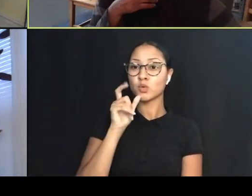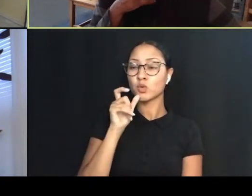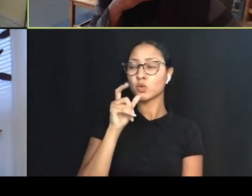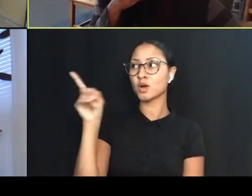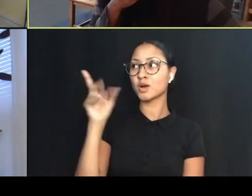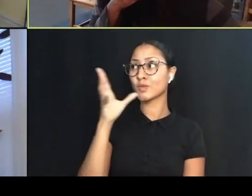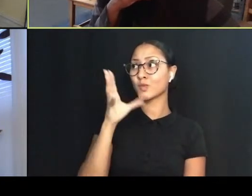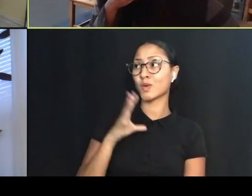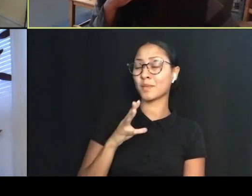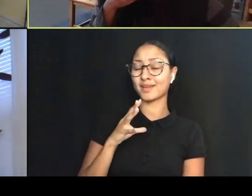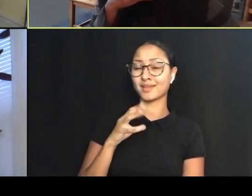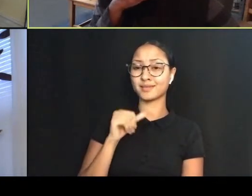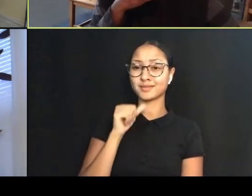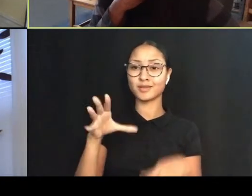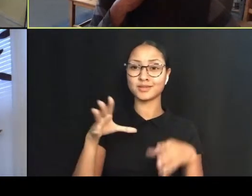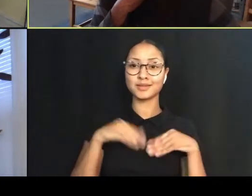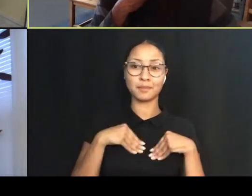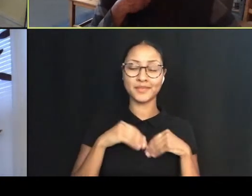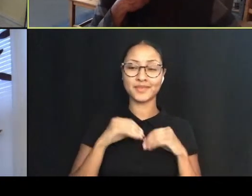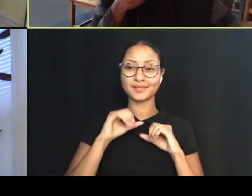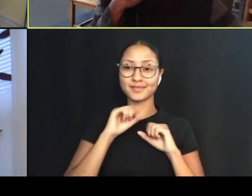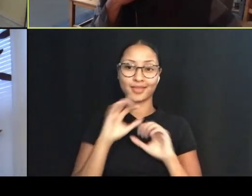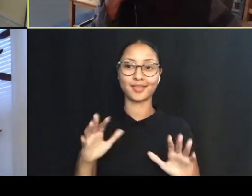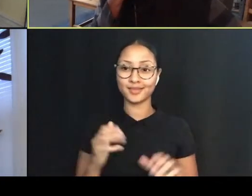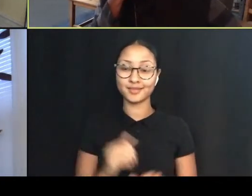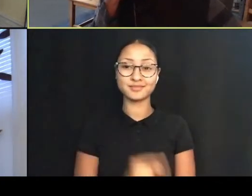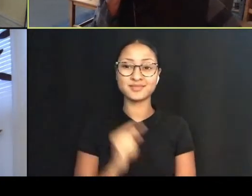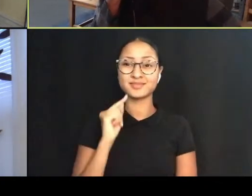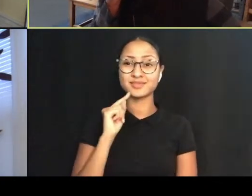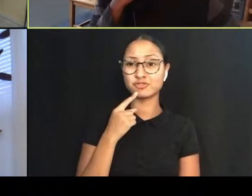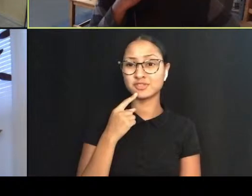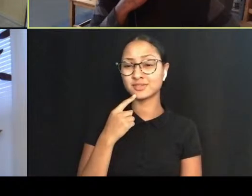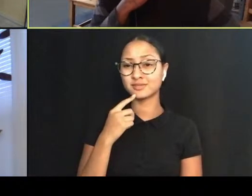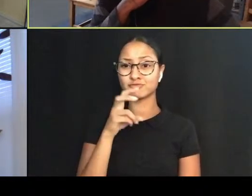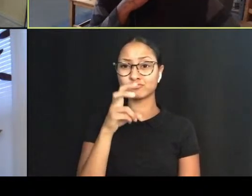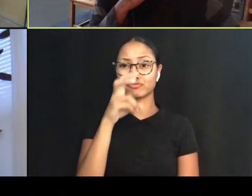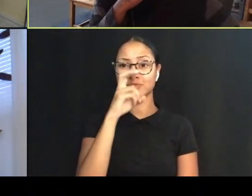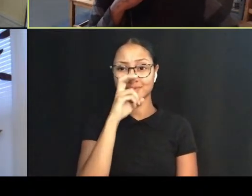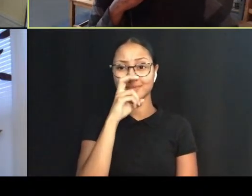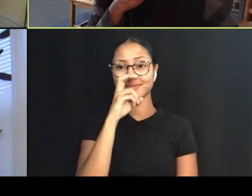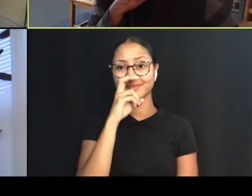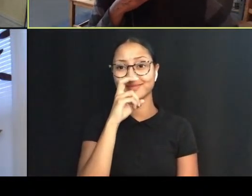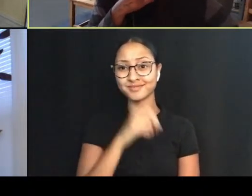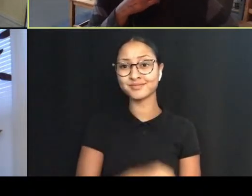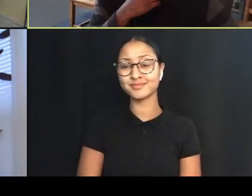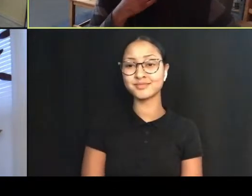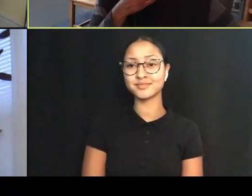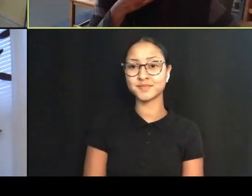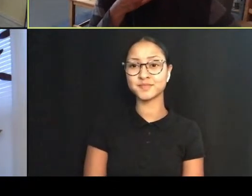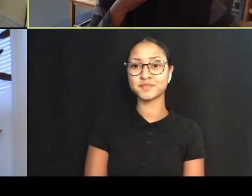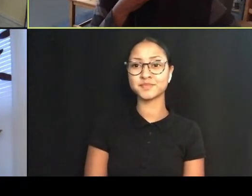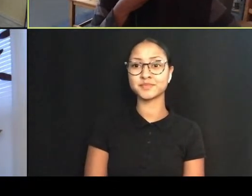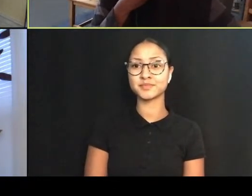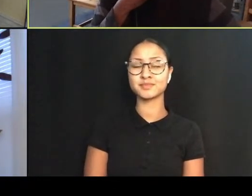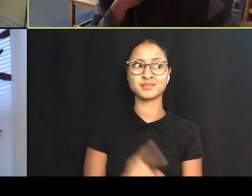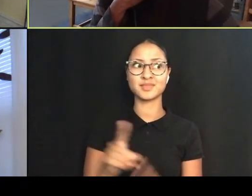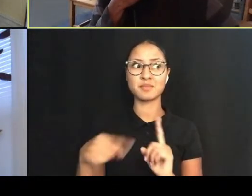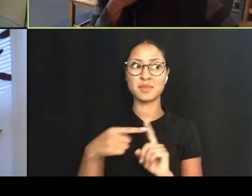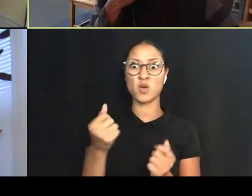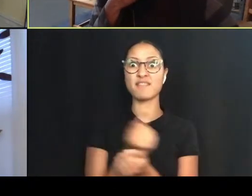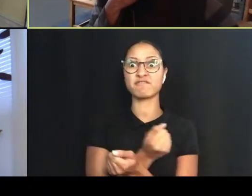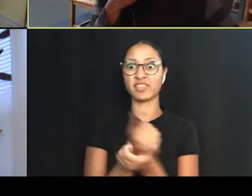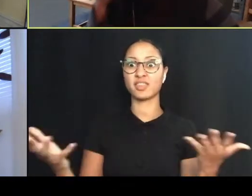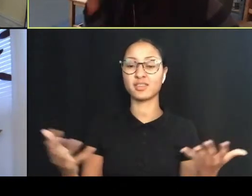you know, that were that seriously like no nonsense about everything. My mother was